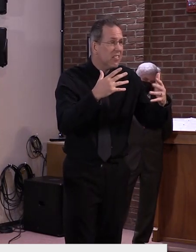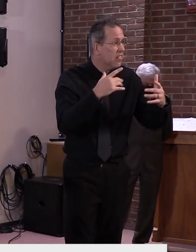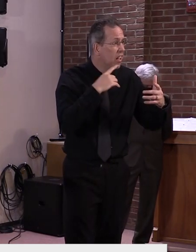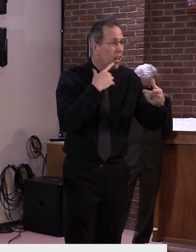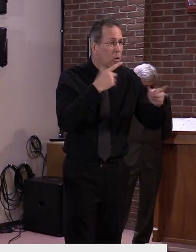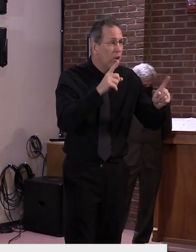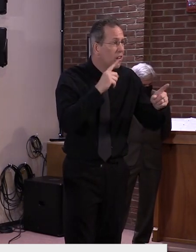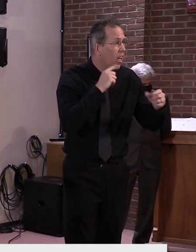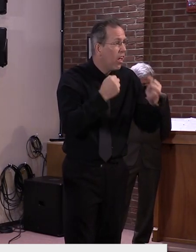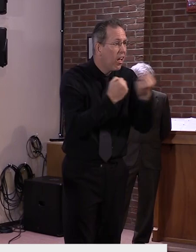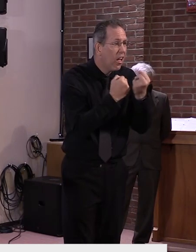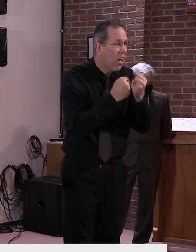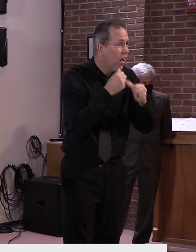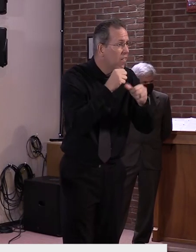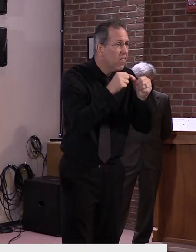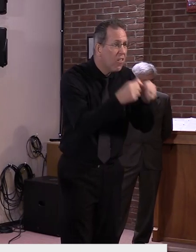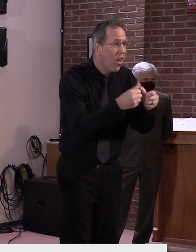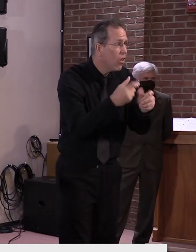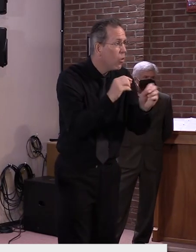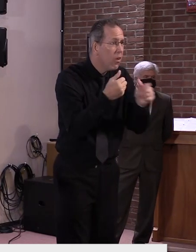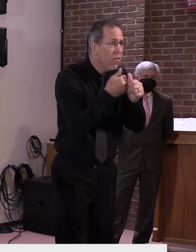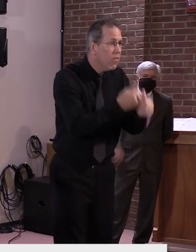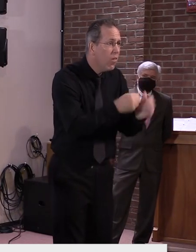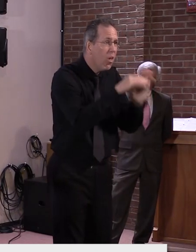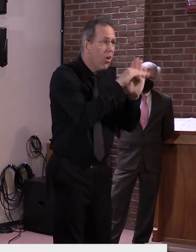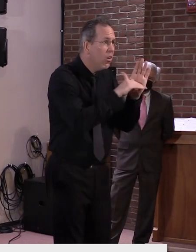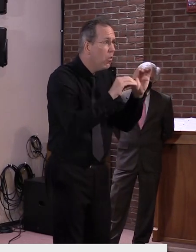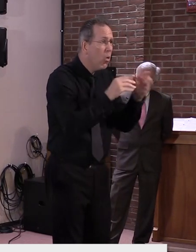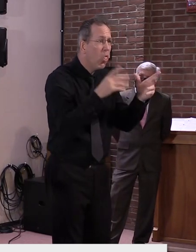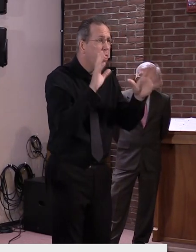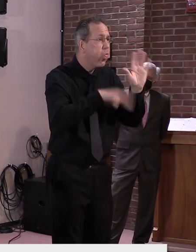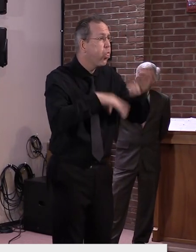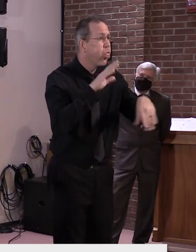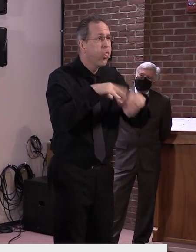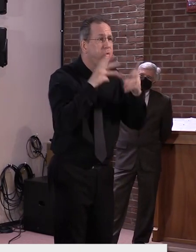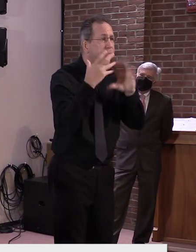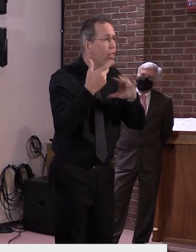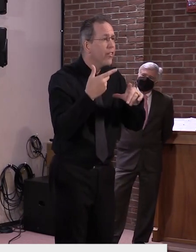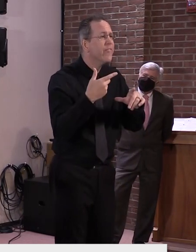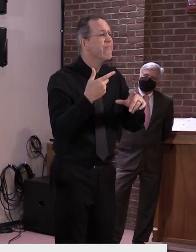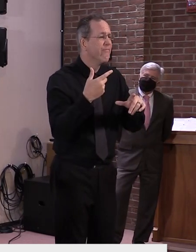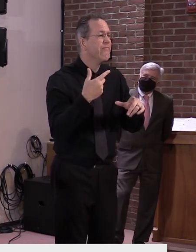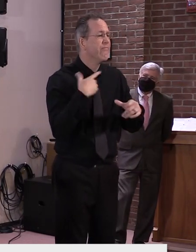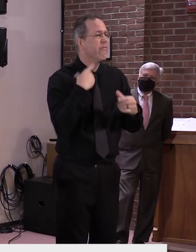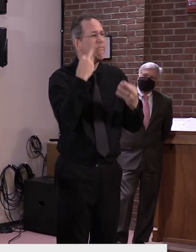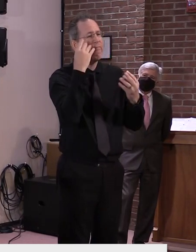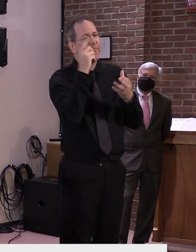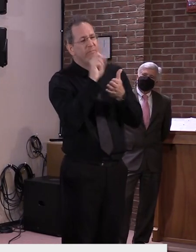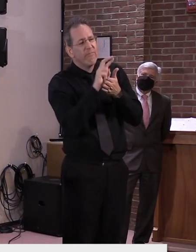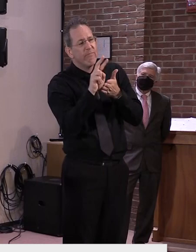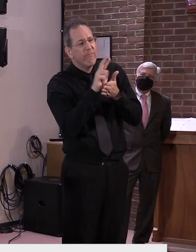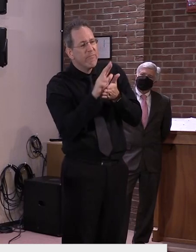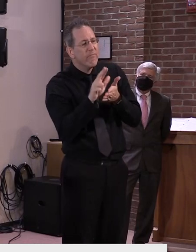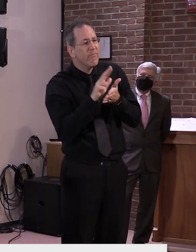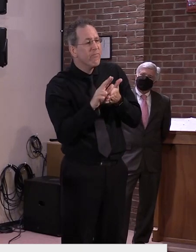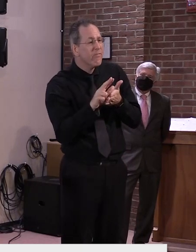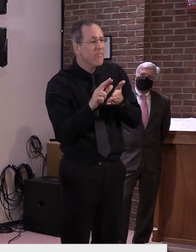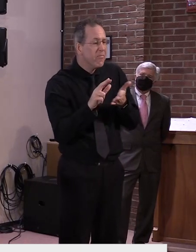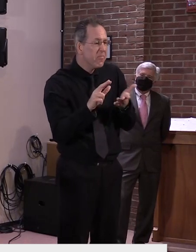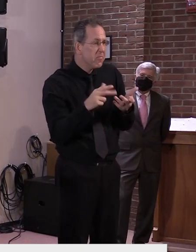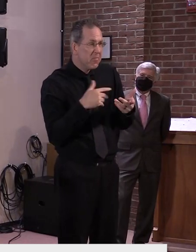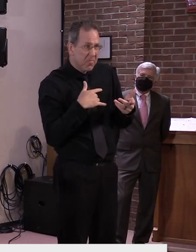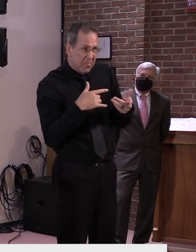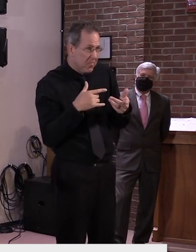better idea, indication as to what we do from there. I would say that if it's not Friday,